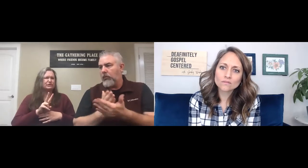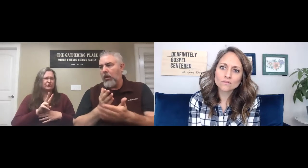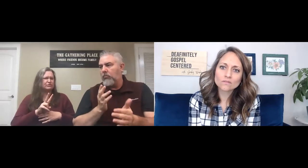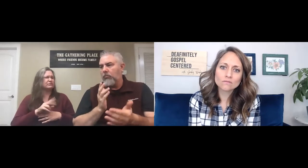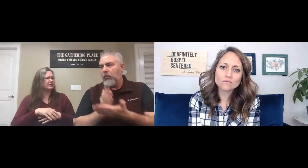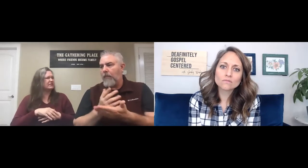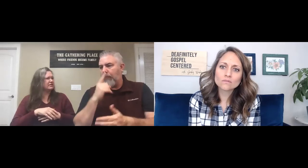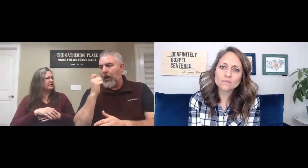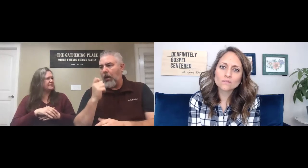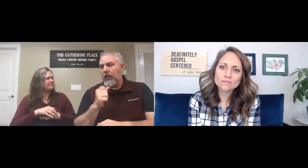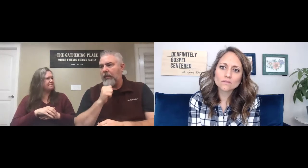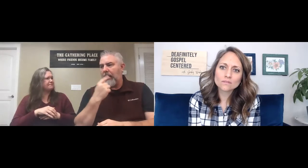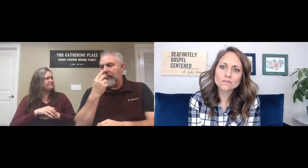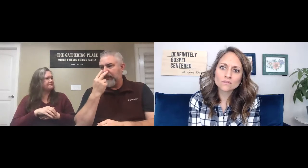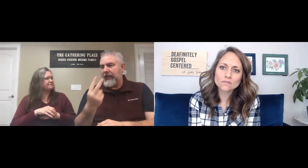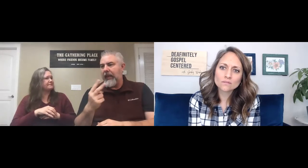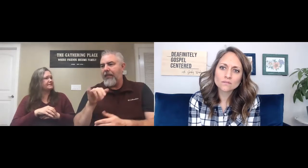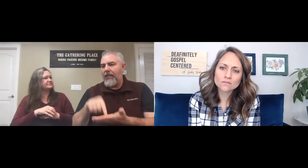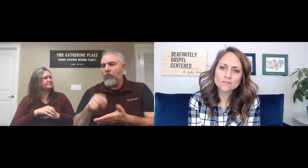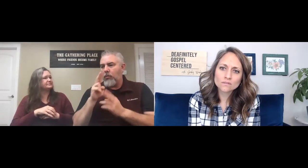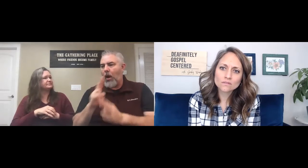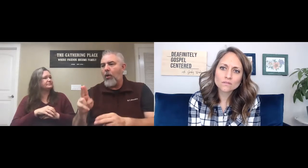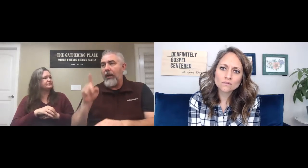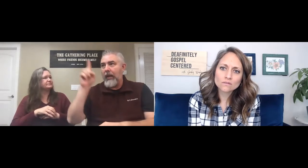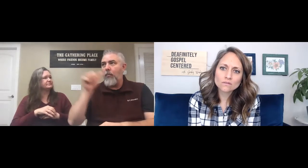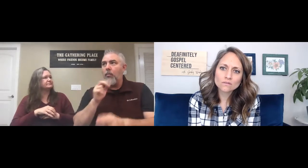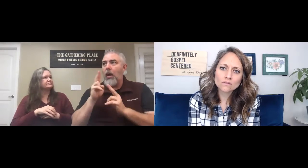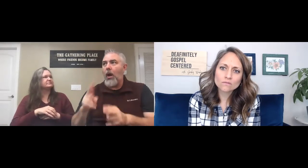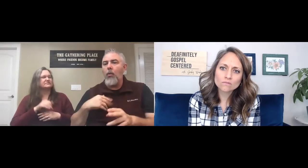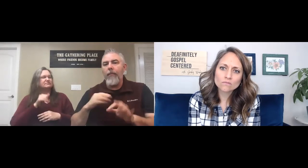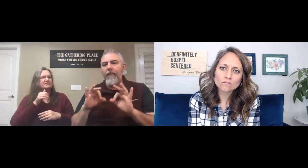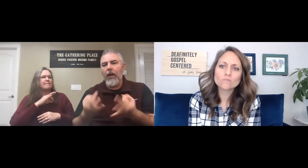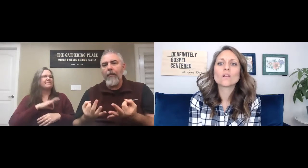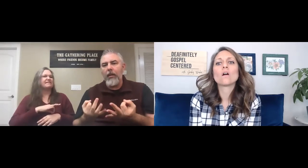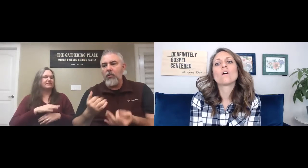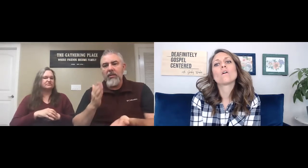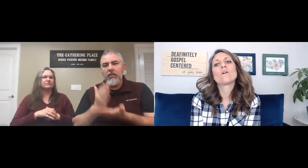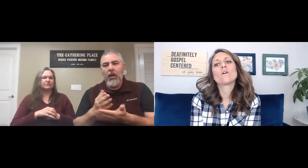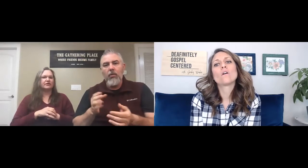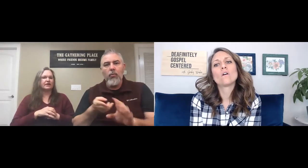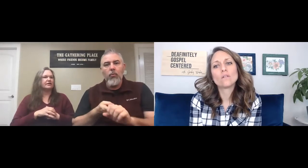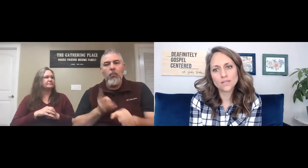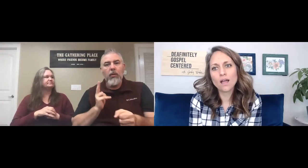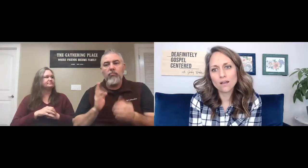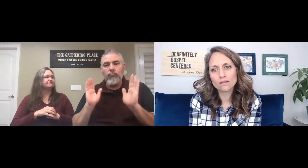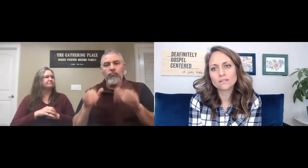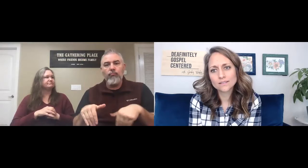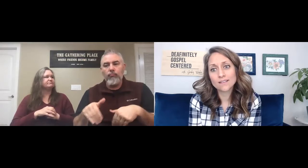I decided to quit drinking. And I thought that I wasn't honoring Christ, I wasn't honoring my family, so I just